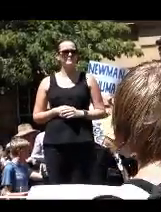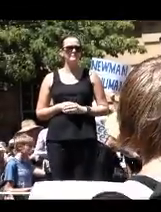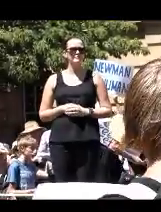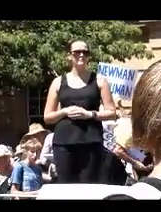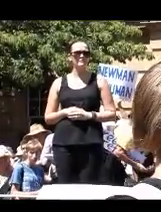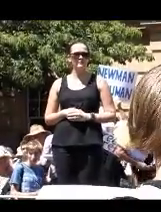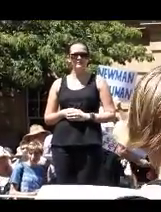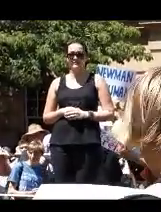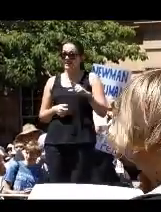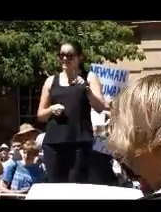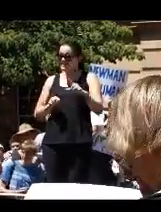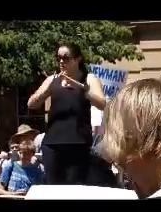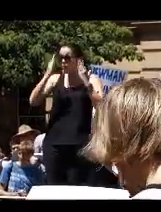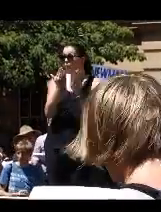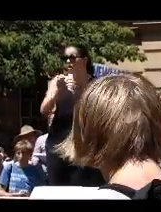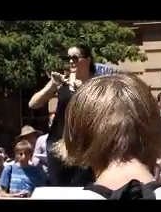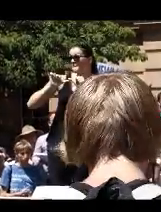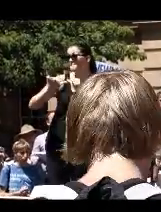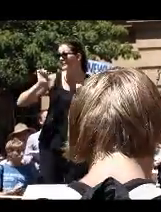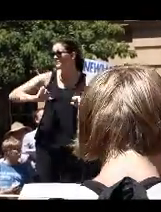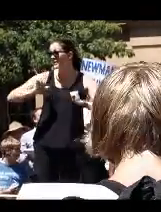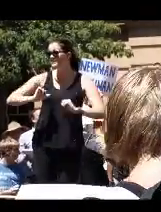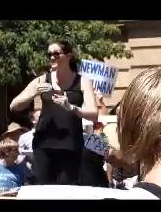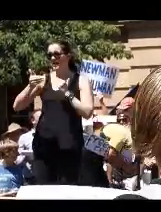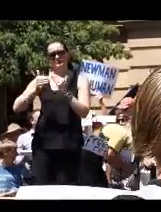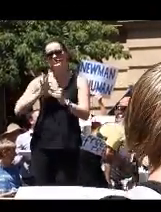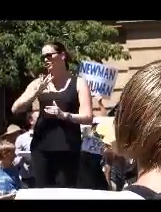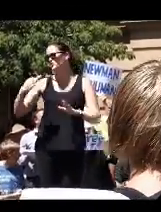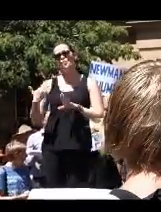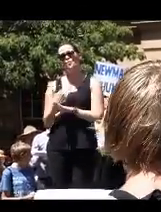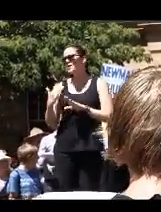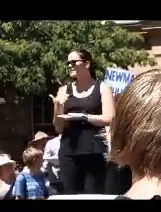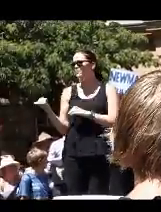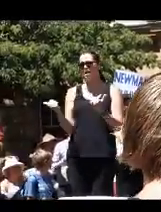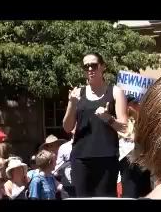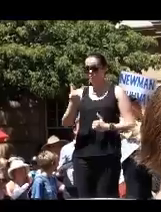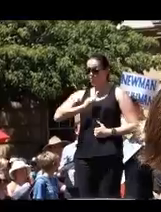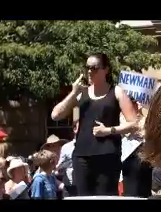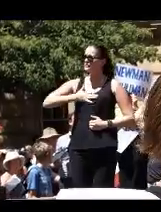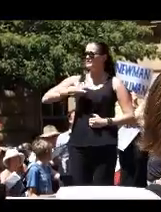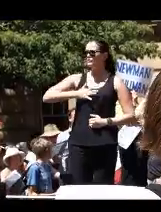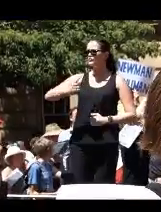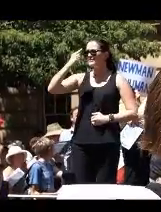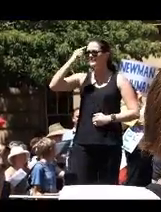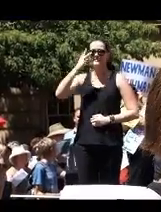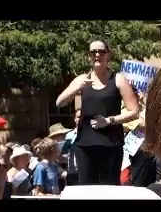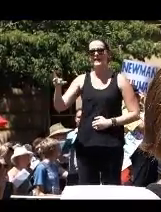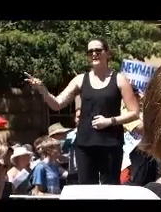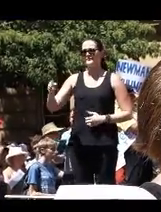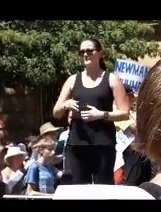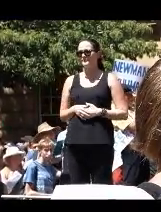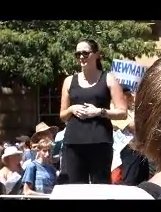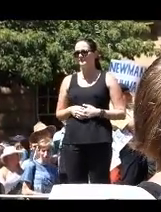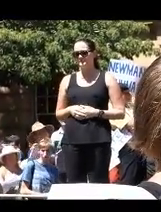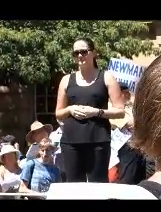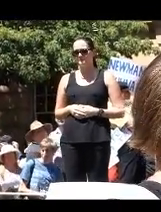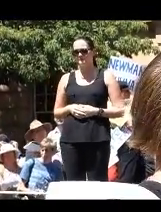If this is world's best practice management, it's not working and we need to reconsider it.